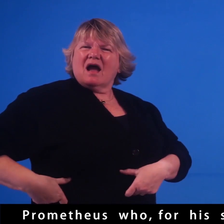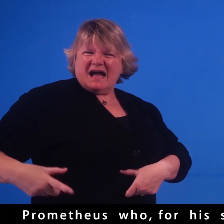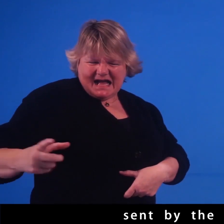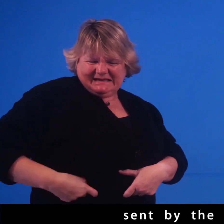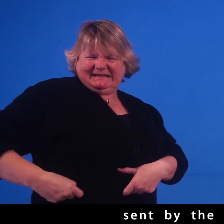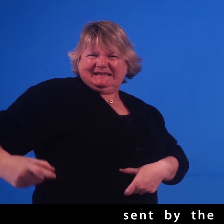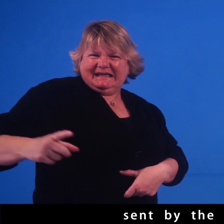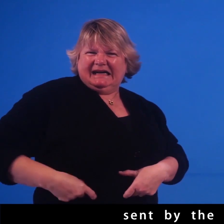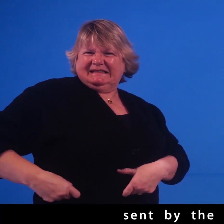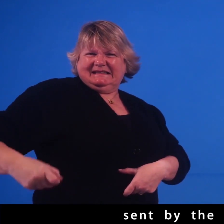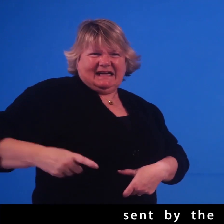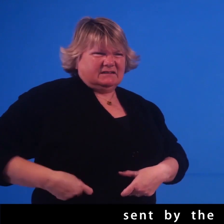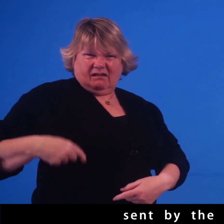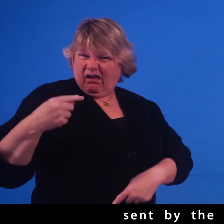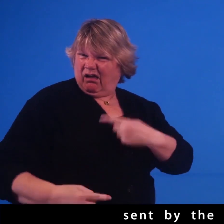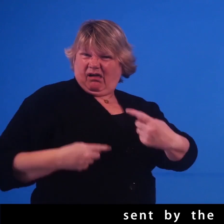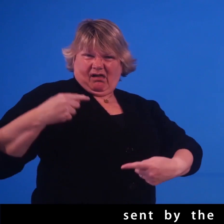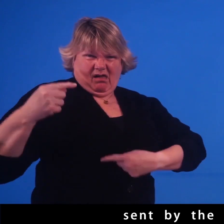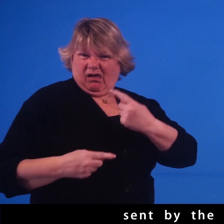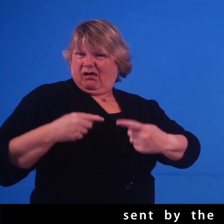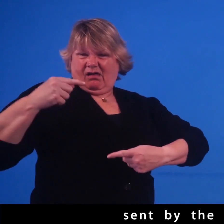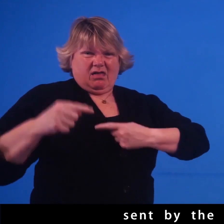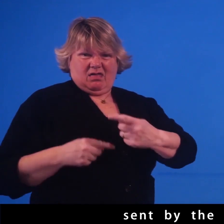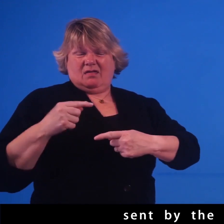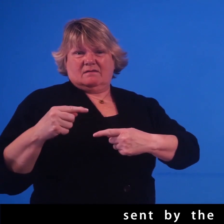eagle sent by the avenging Zeus.